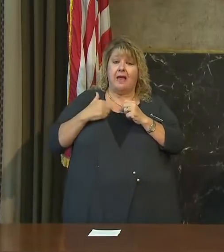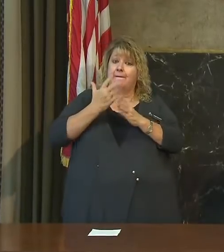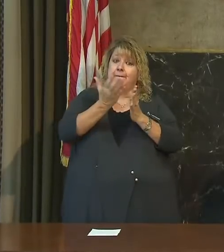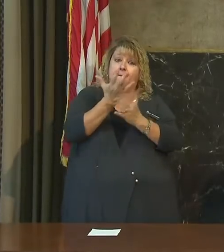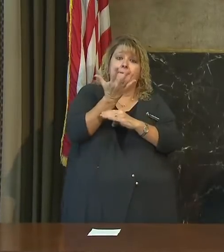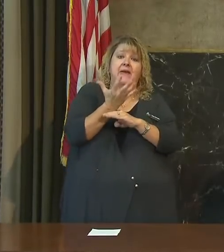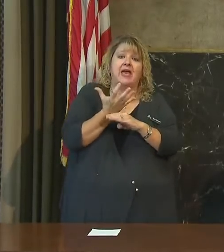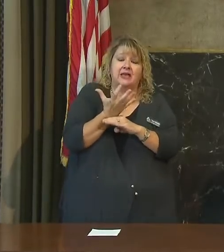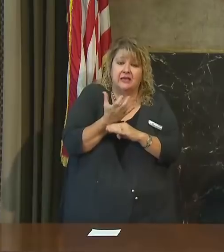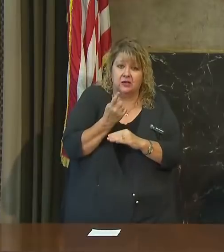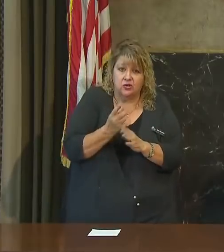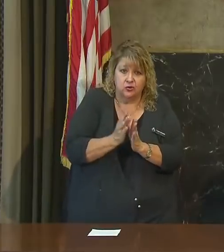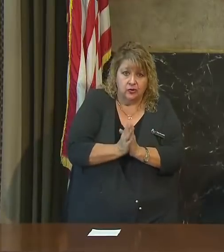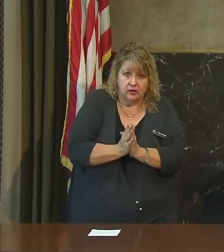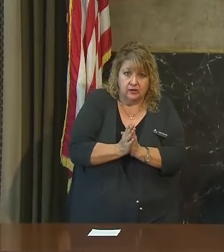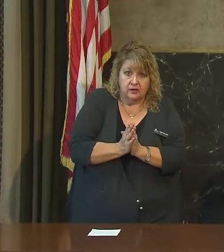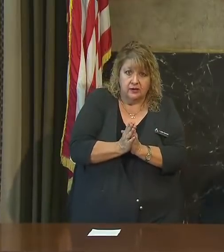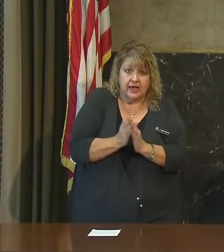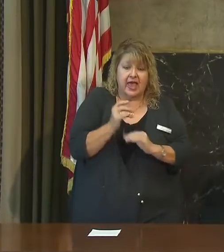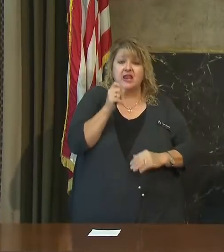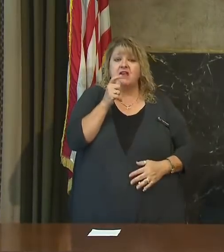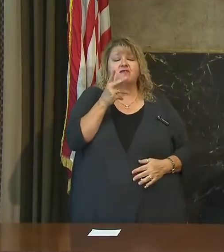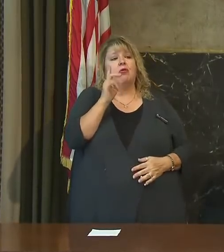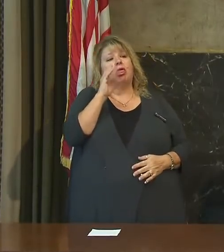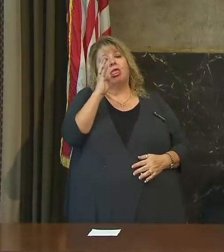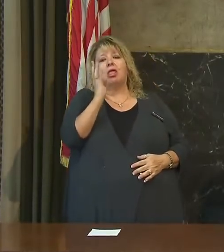look at the circumstances today.